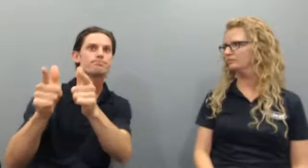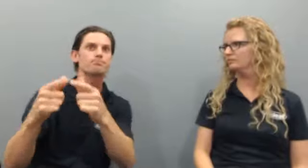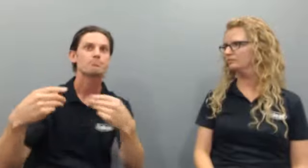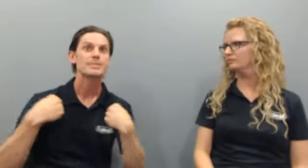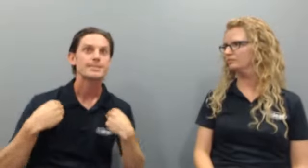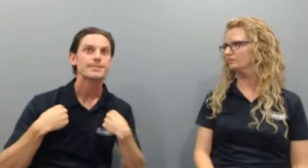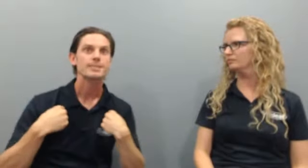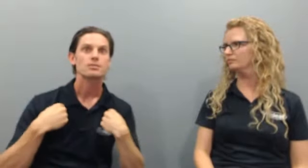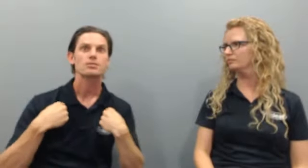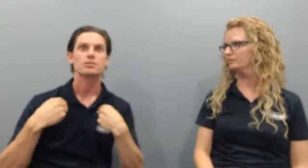development course.